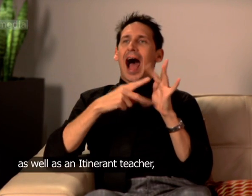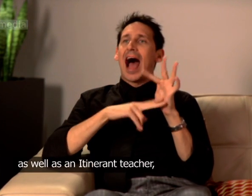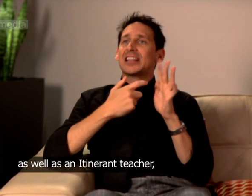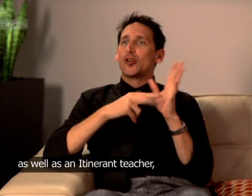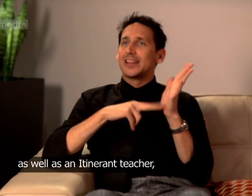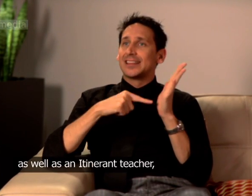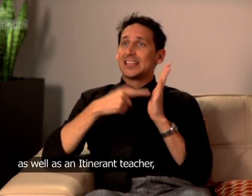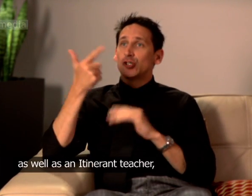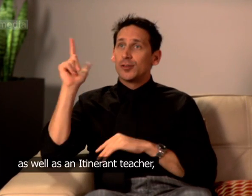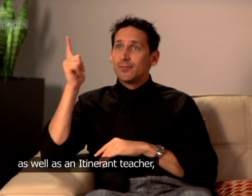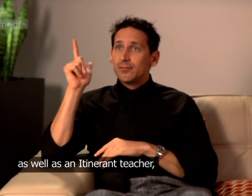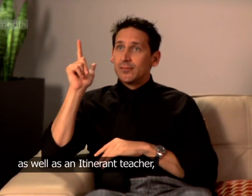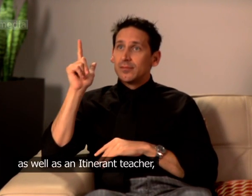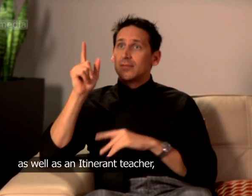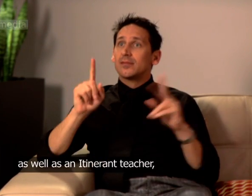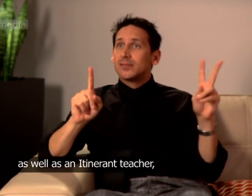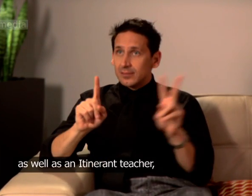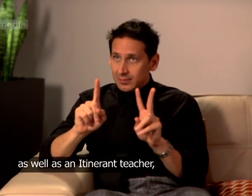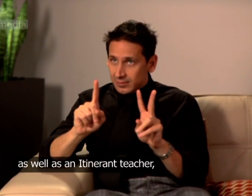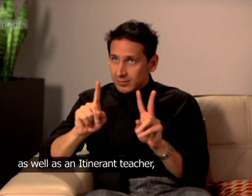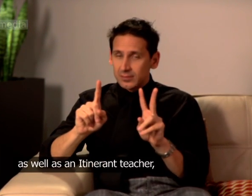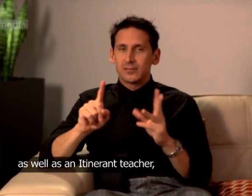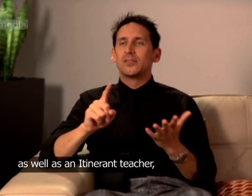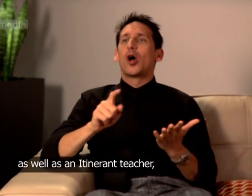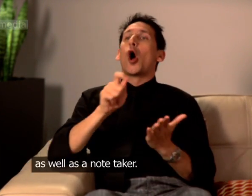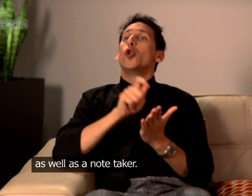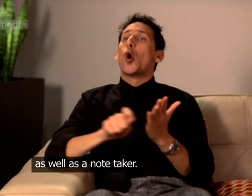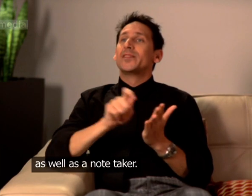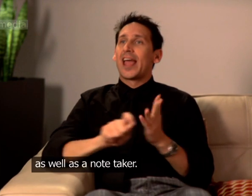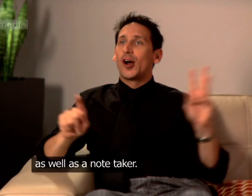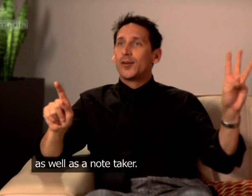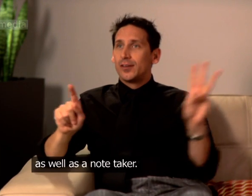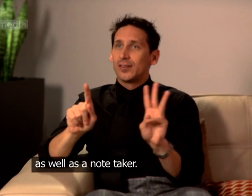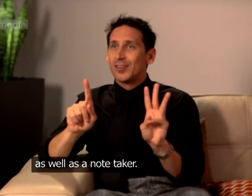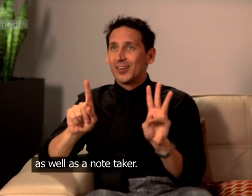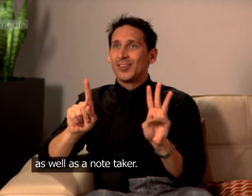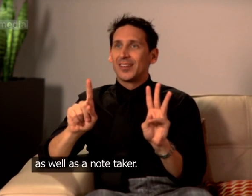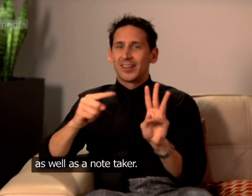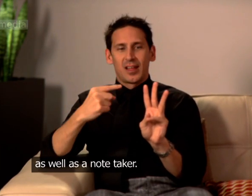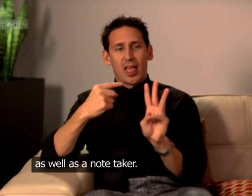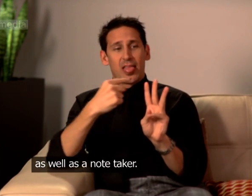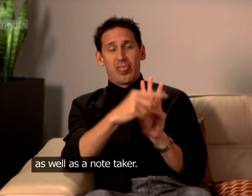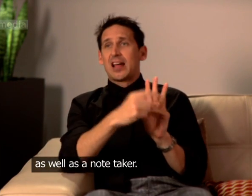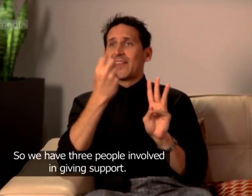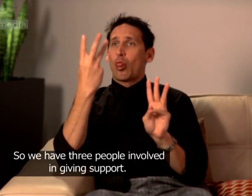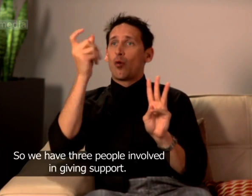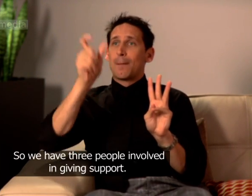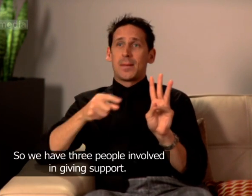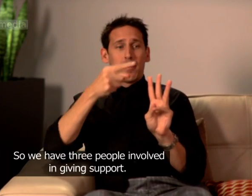as an itinerant teacher, as well as a note-taker. So we have three